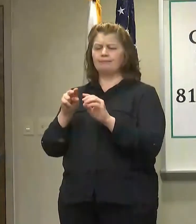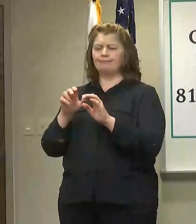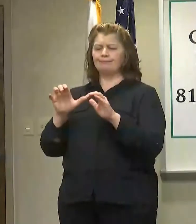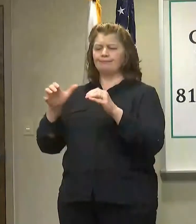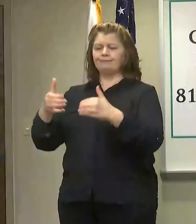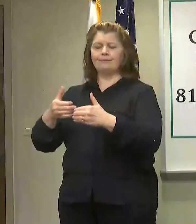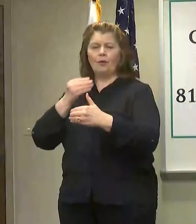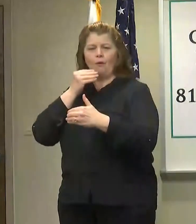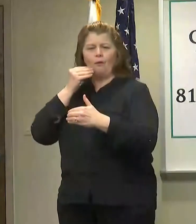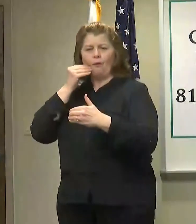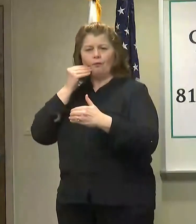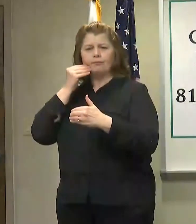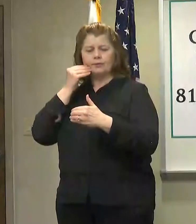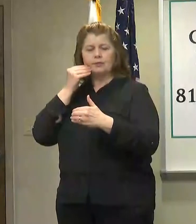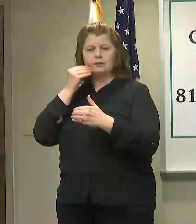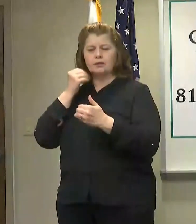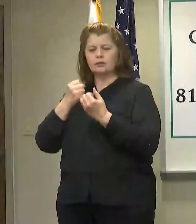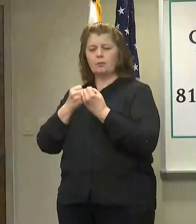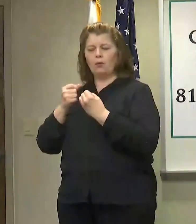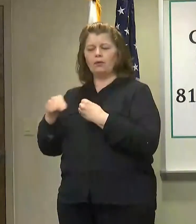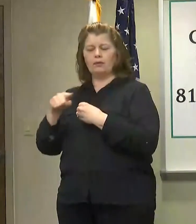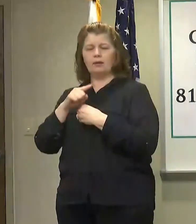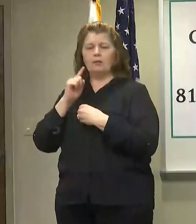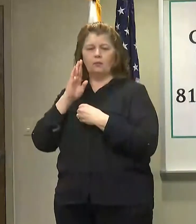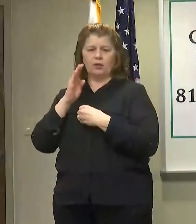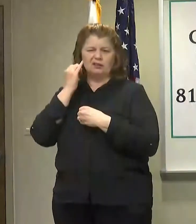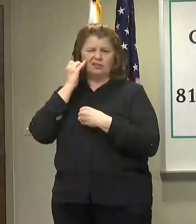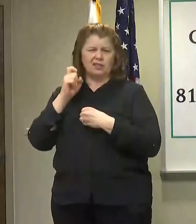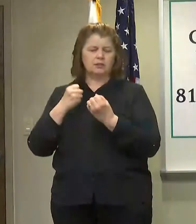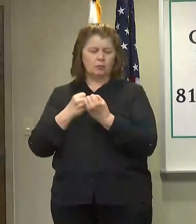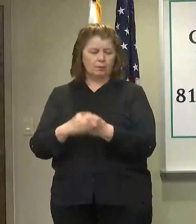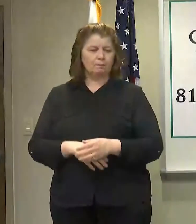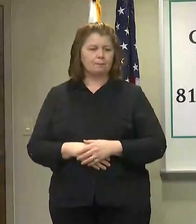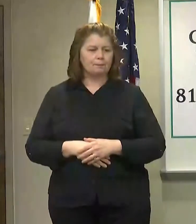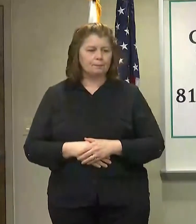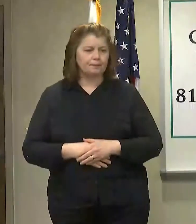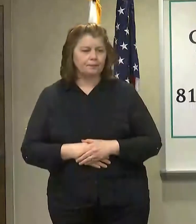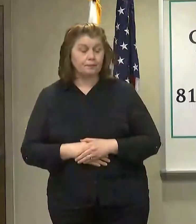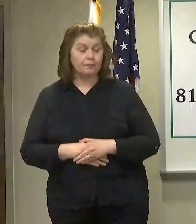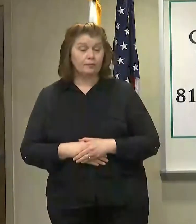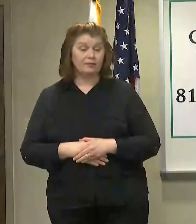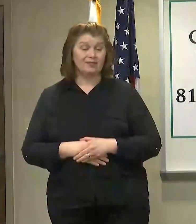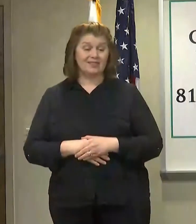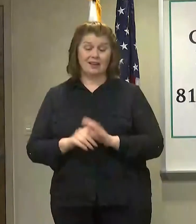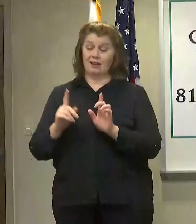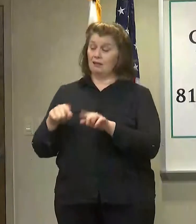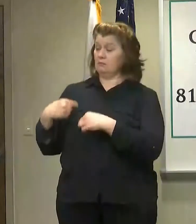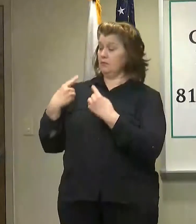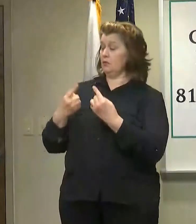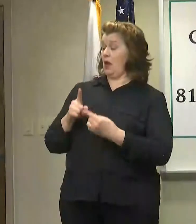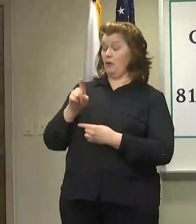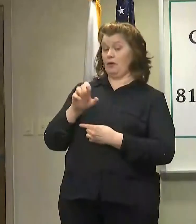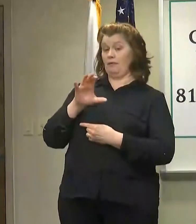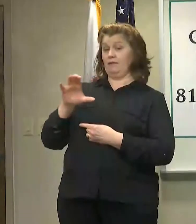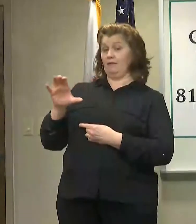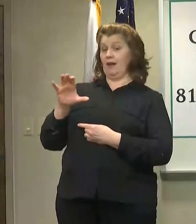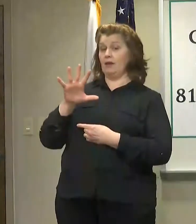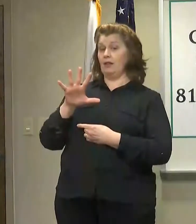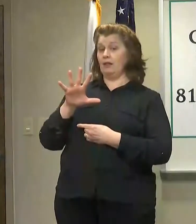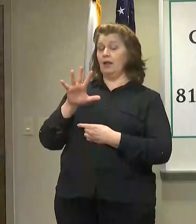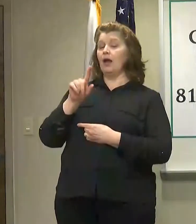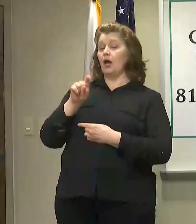has also been in contact to support them in any way that they need support. To date, 155 of our laboratory